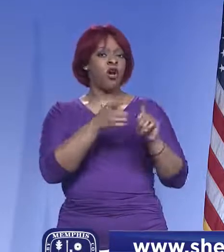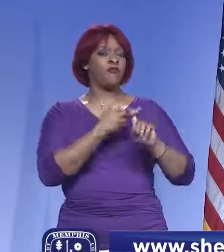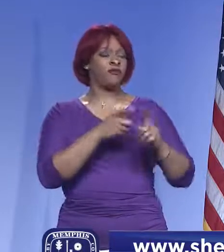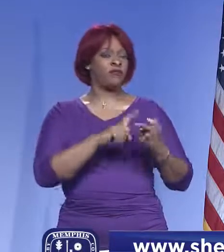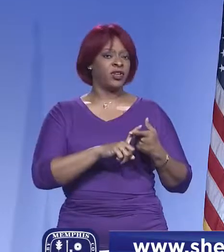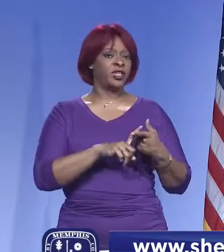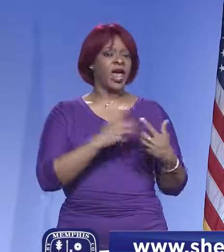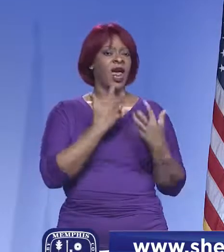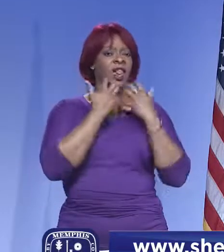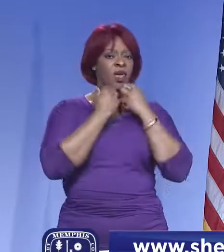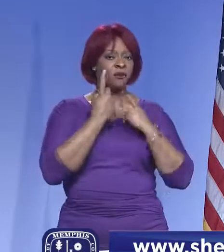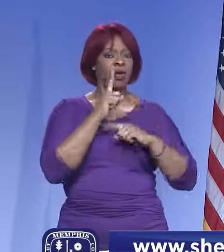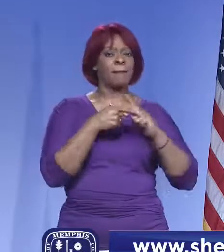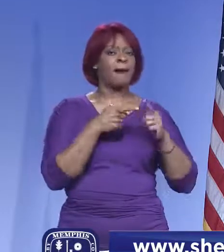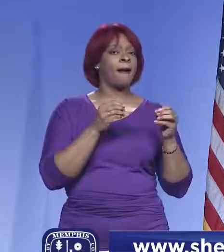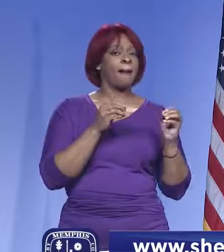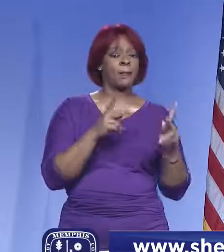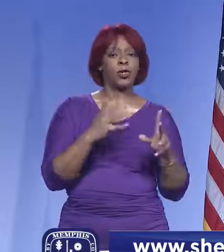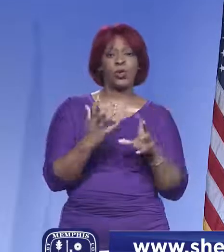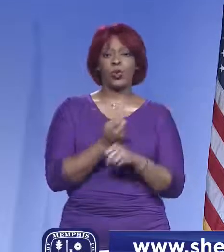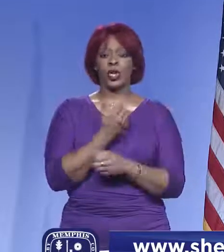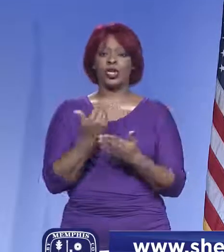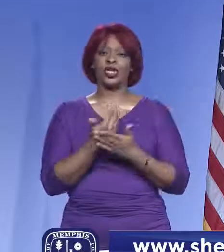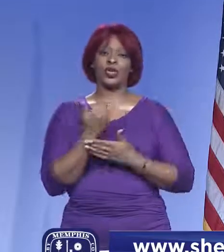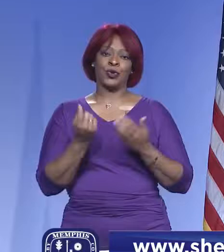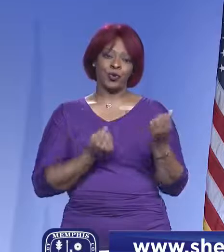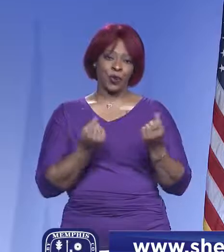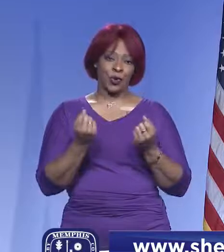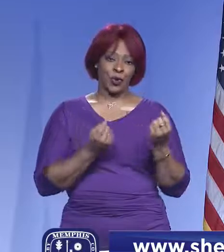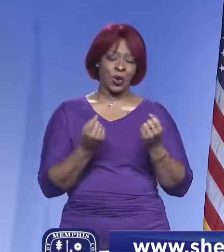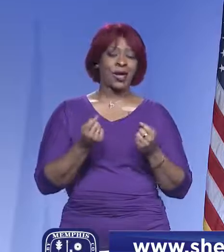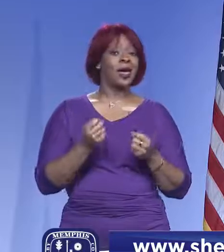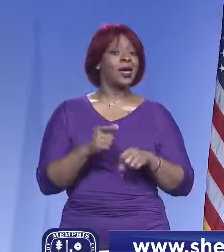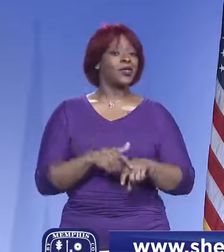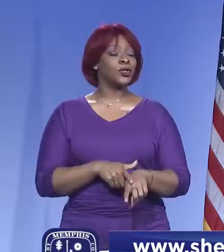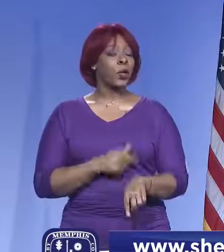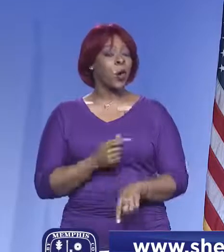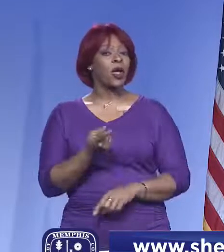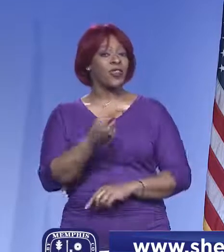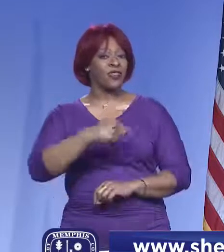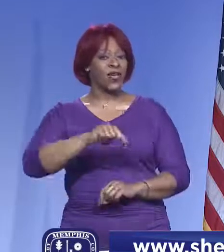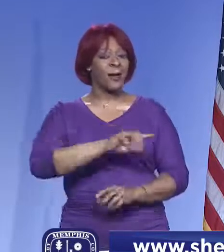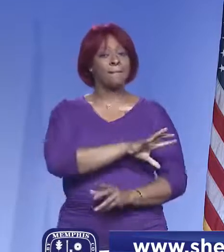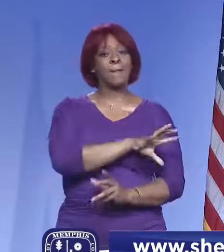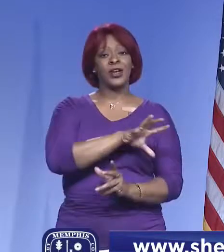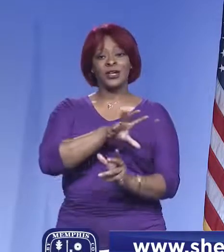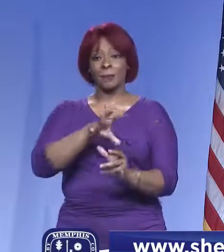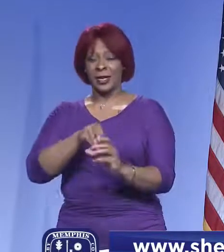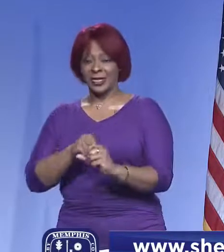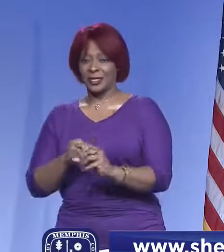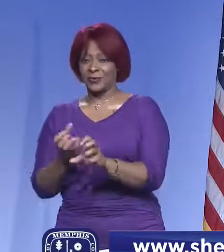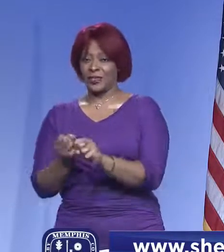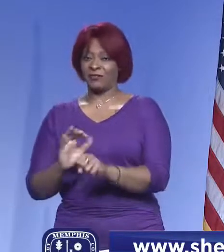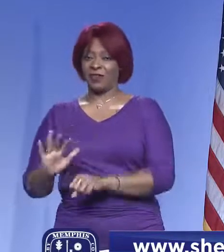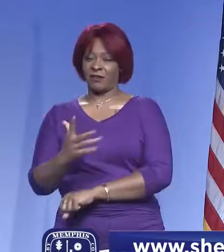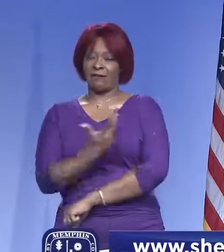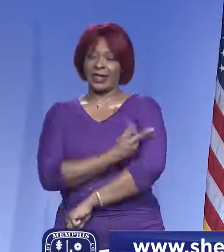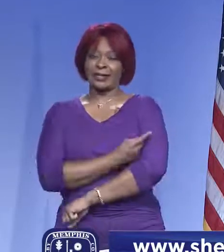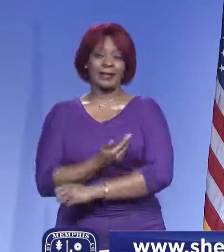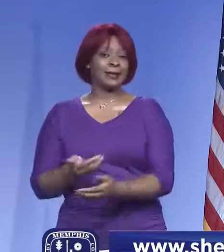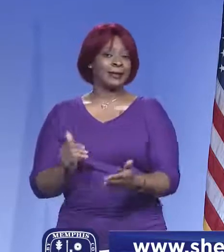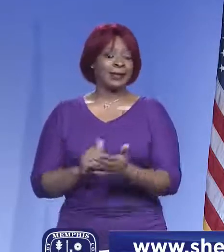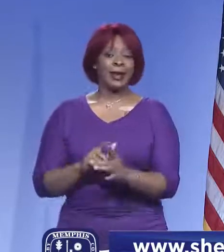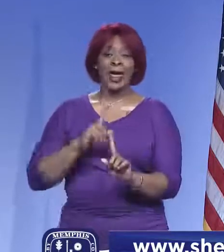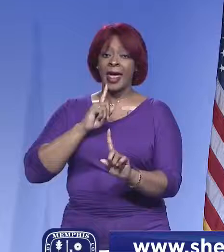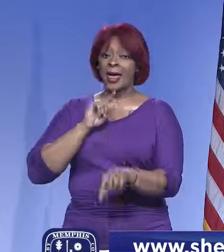loved ones about the opportunity to win a new car as long as they participate in vaccination. But again, to your